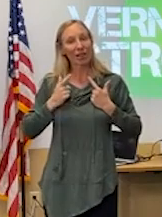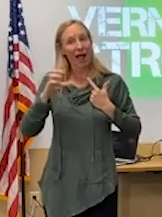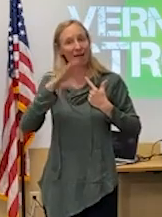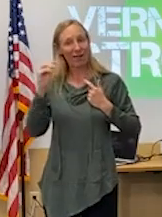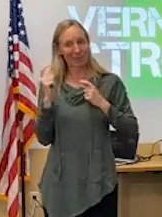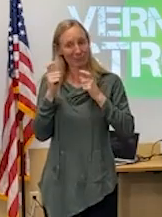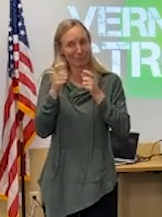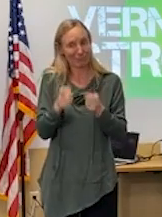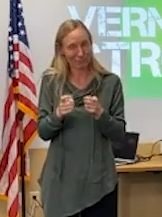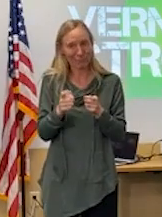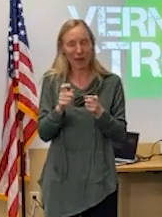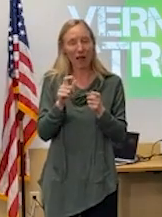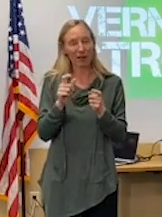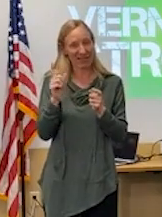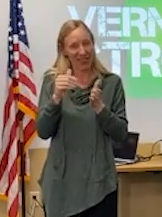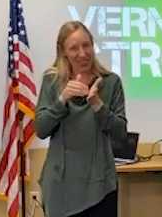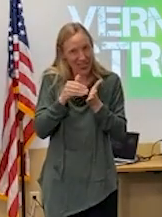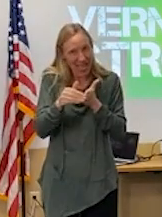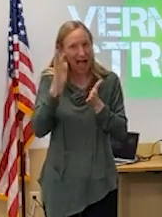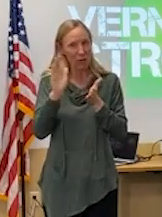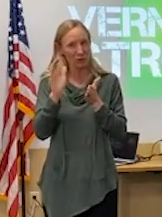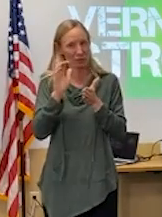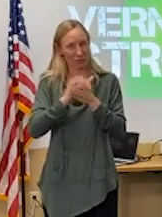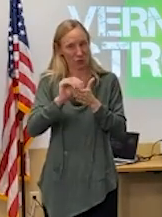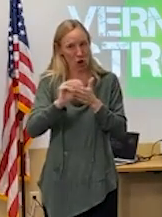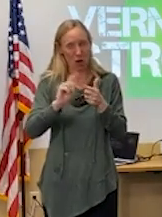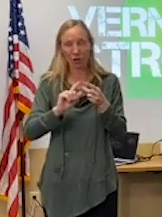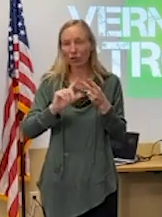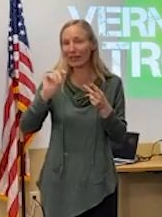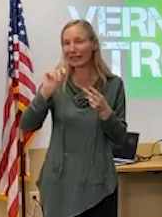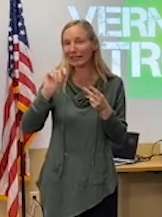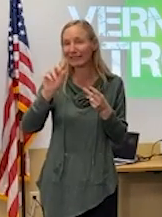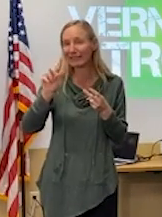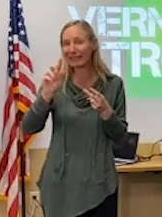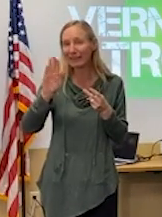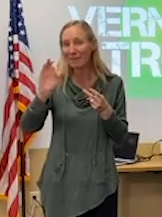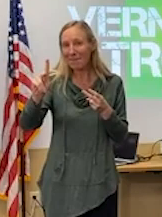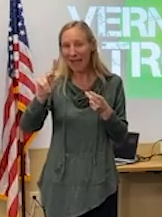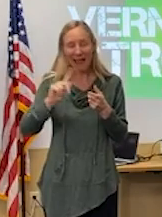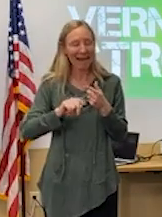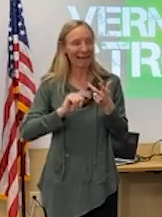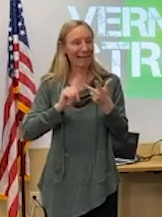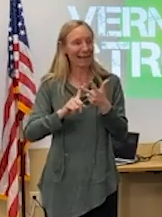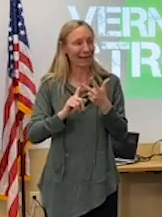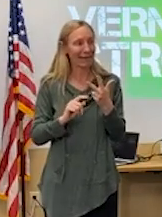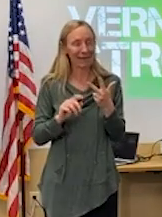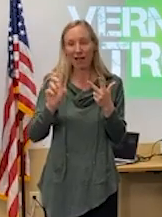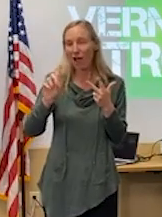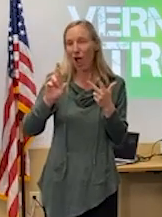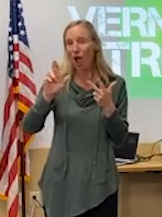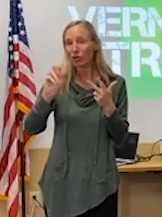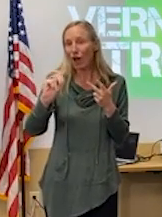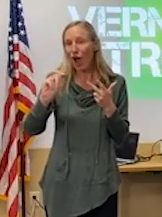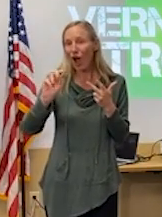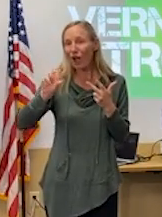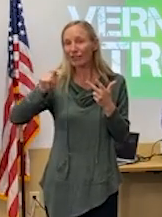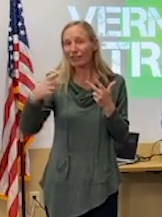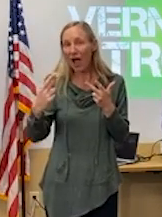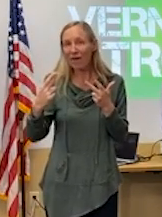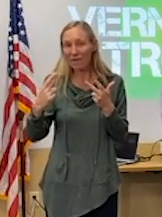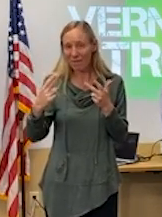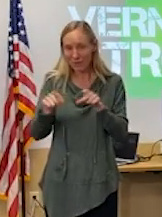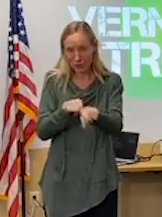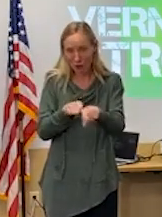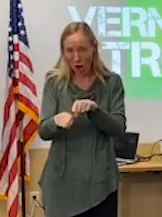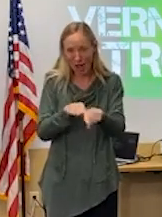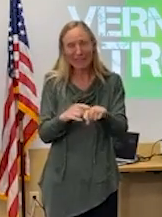the Flood Response and Relief Fund. Folks like TD Bank and the TD Bank Charitable Foundation. Darn Tough Socks, even before they